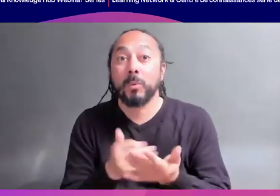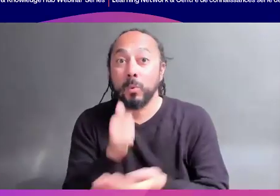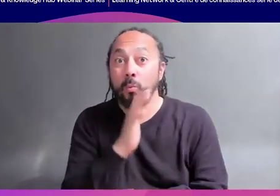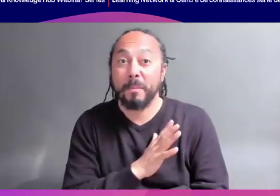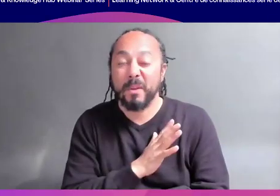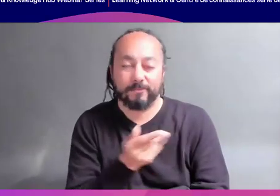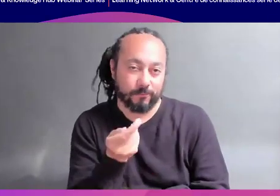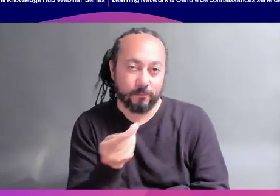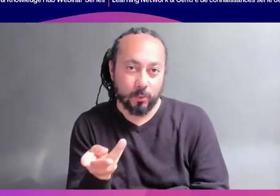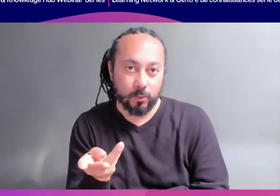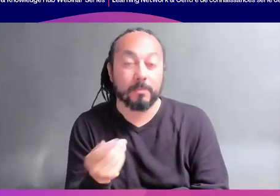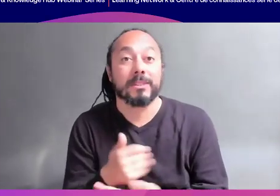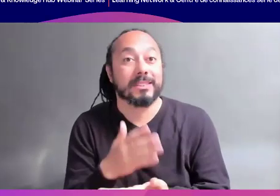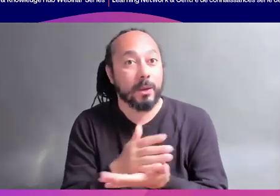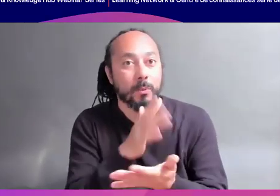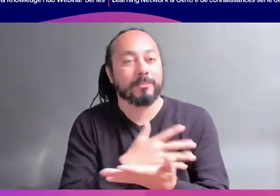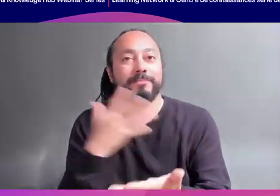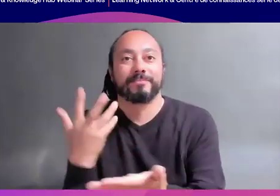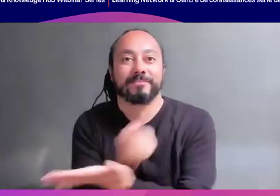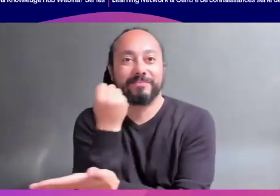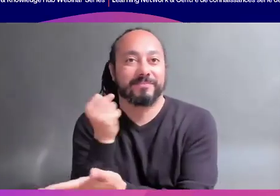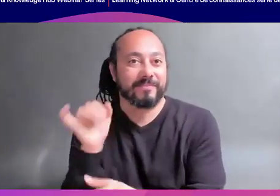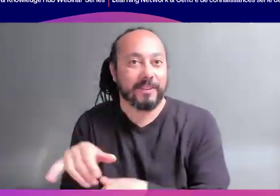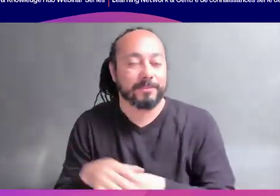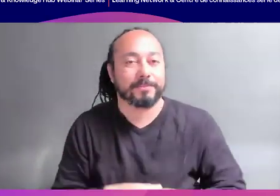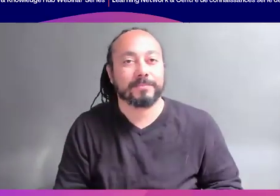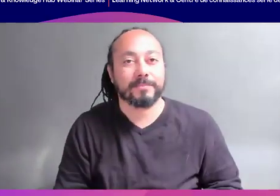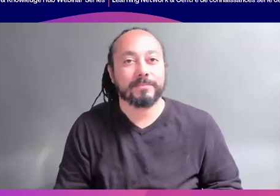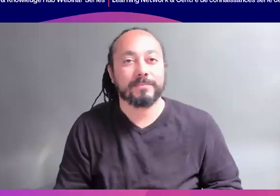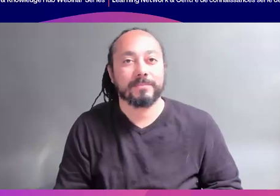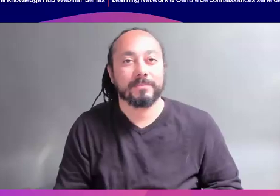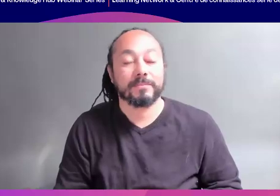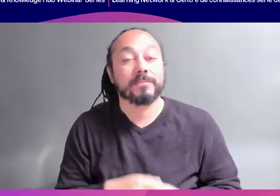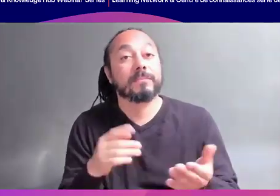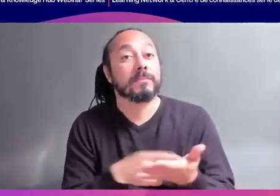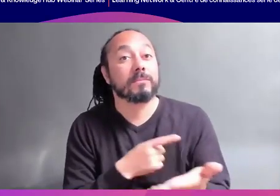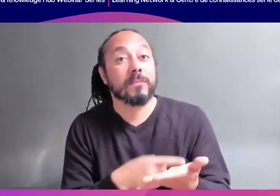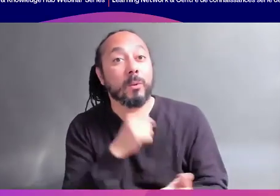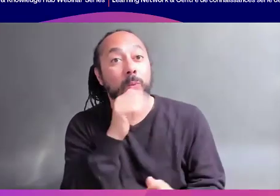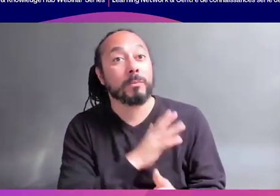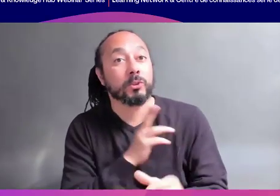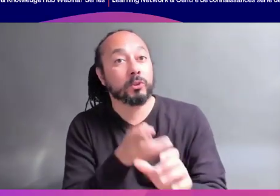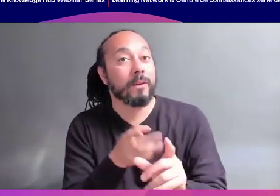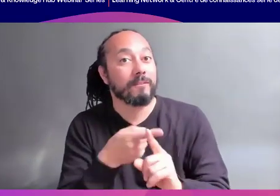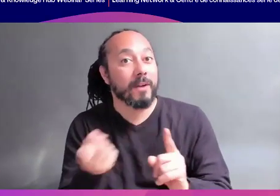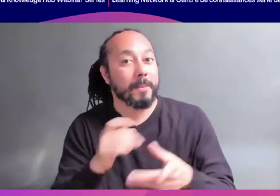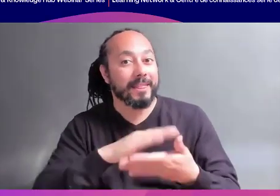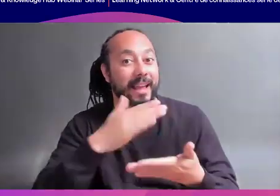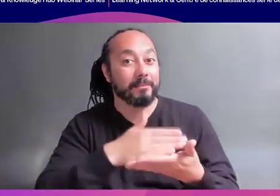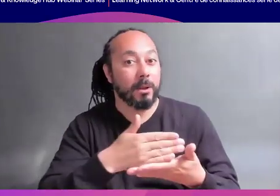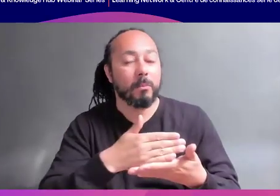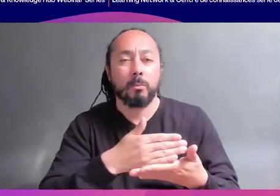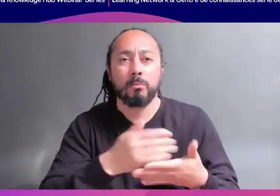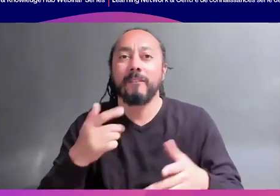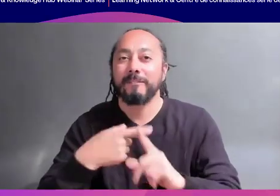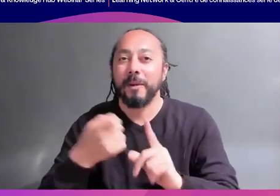take advantage of that. In other cases, women joined not just from laptops, but from their phones.